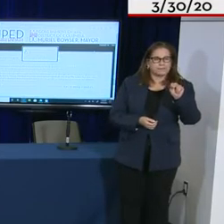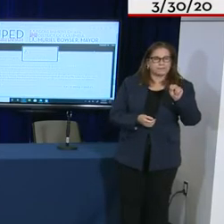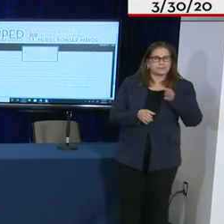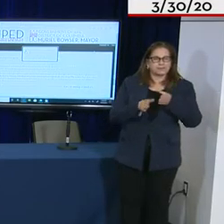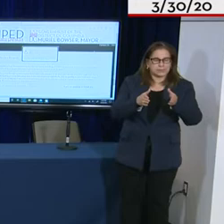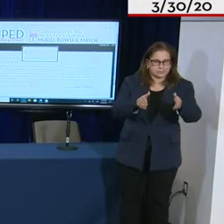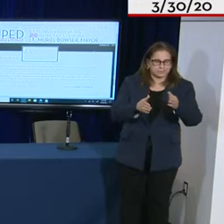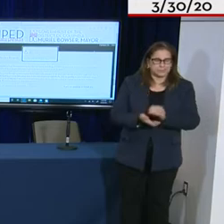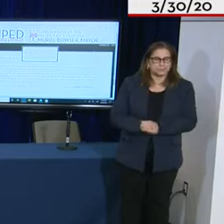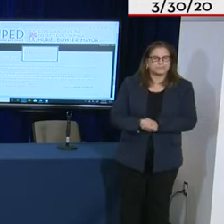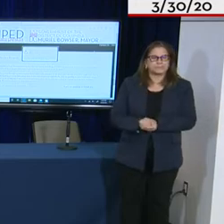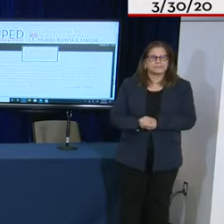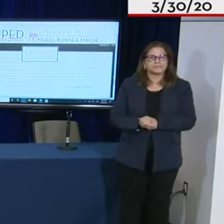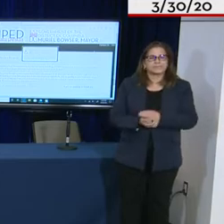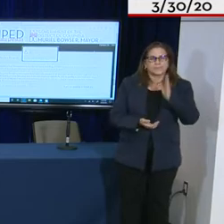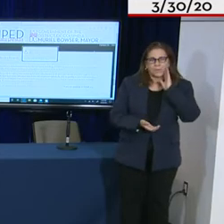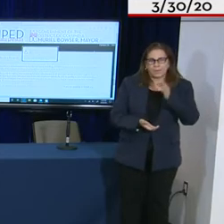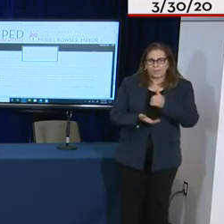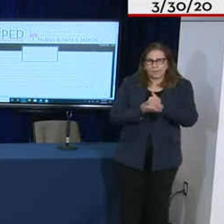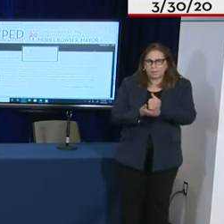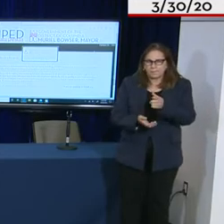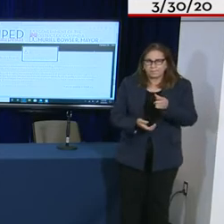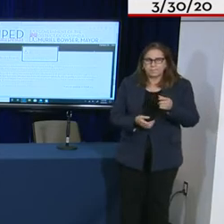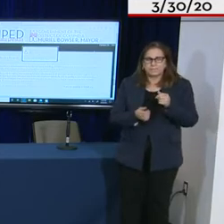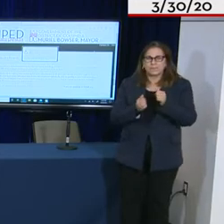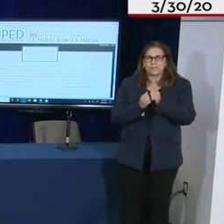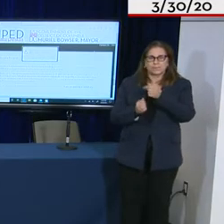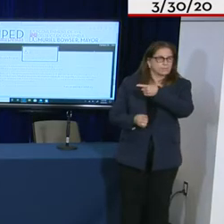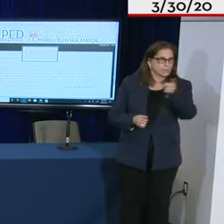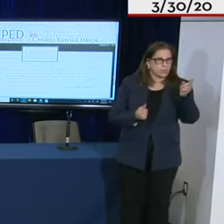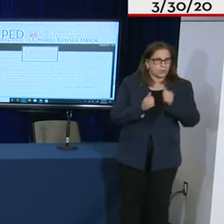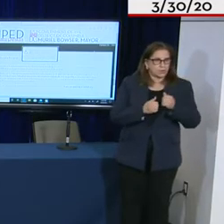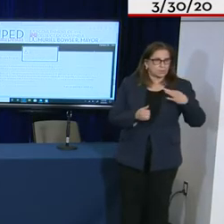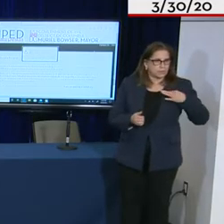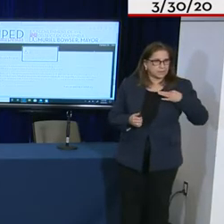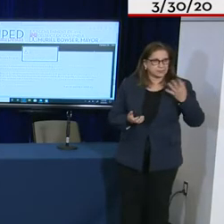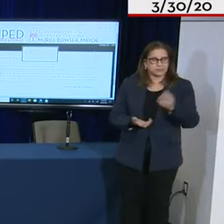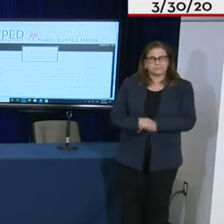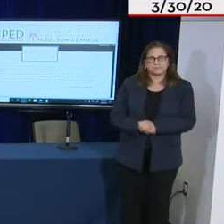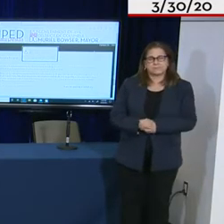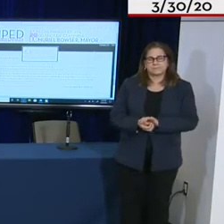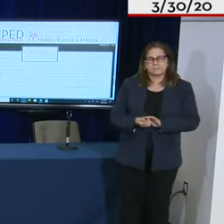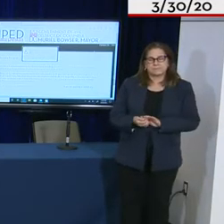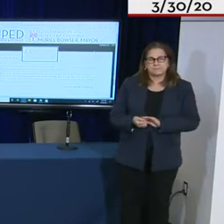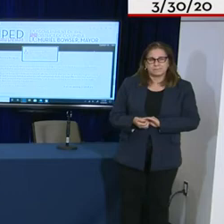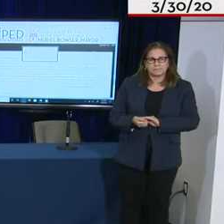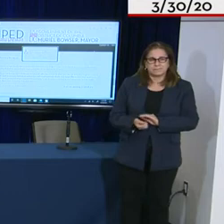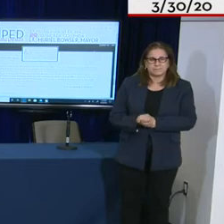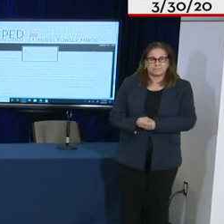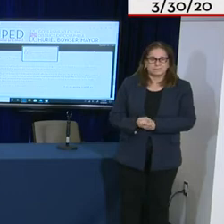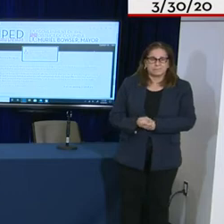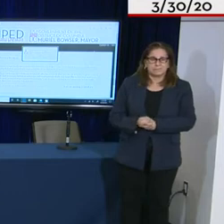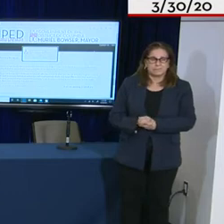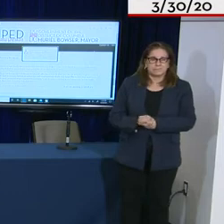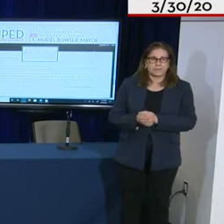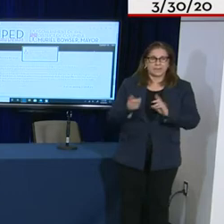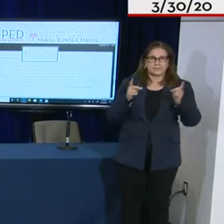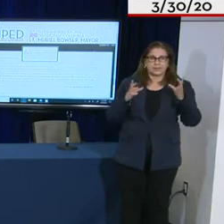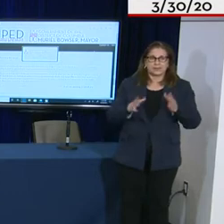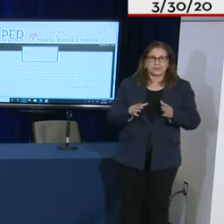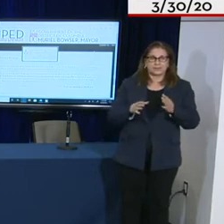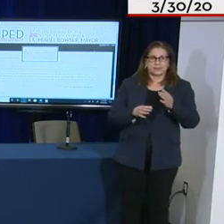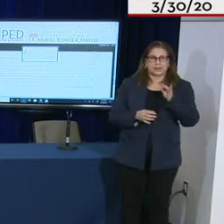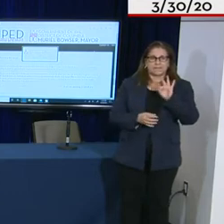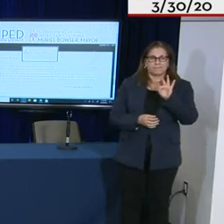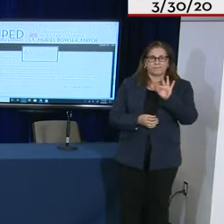Thank you, Director Whitfield. I'd like to also invite now Director Unique Morris-Hughes to speak and share